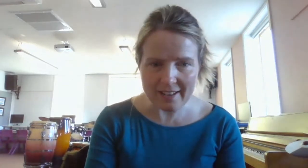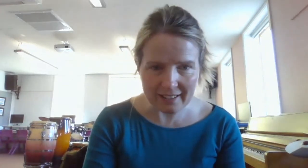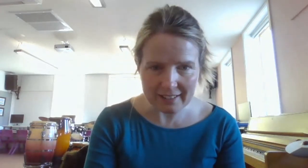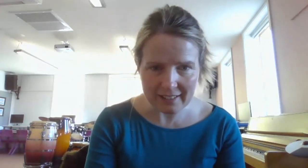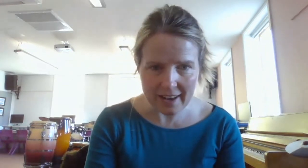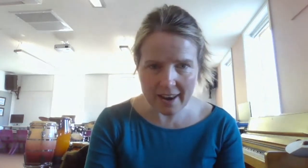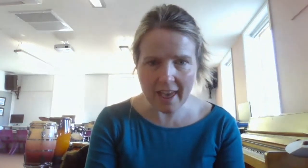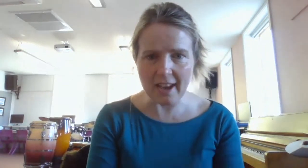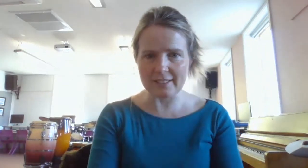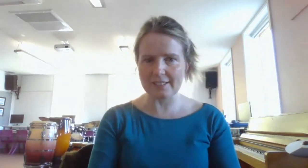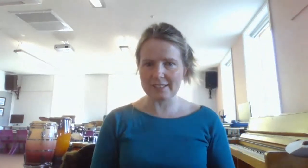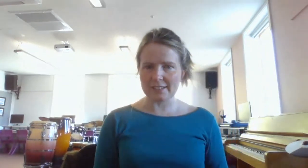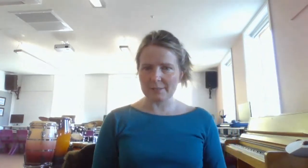Okay, next.